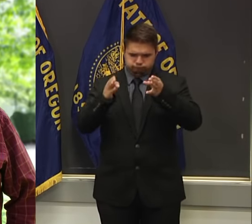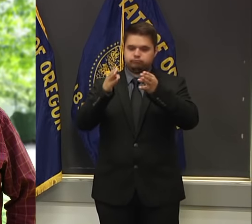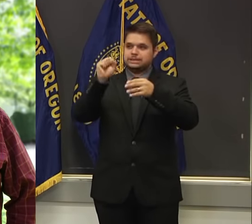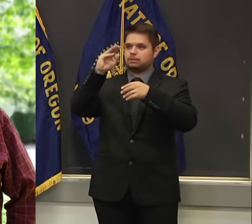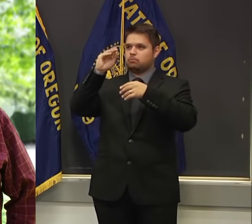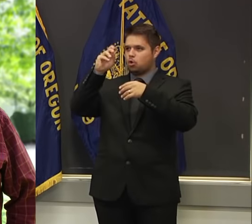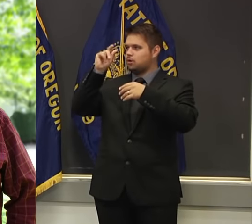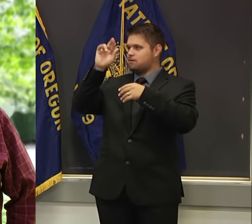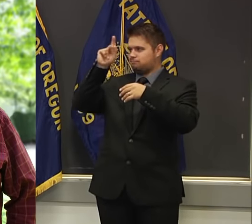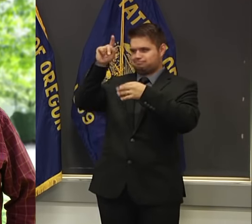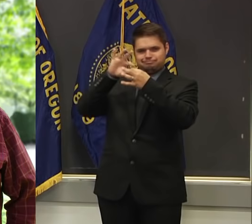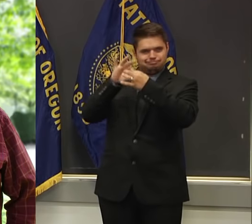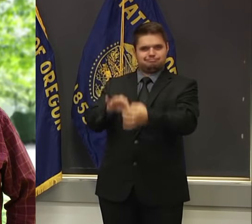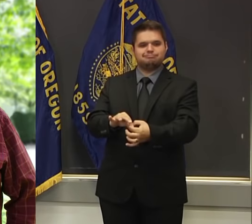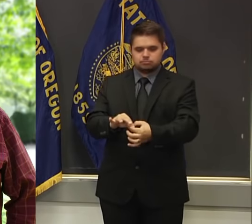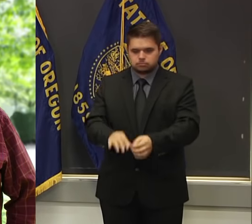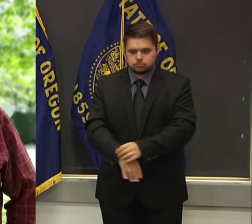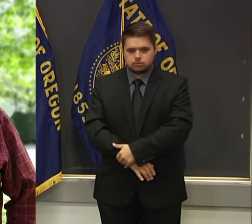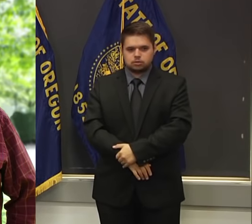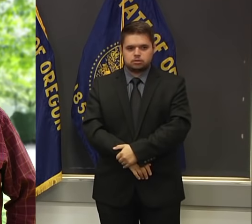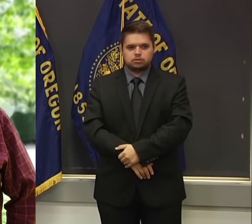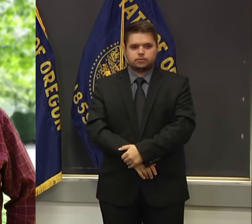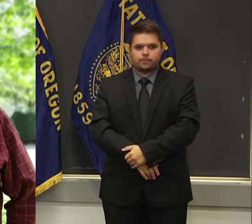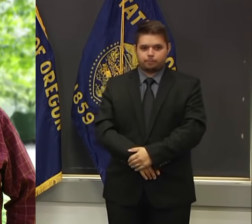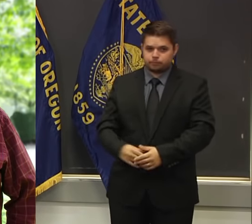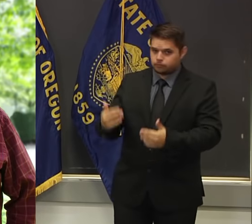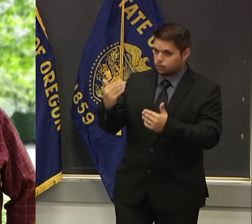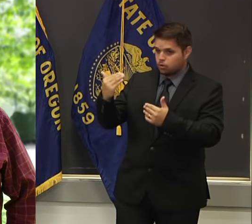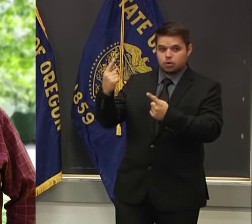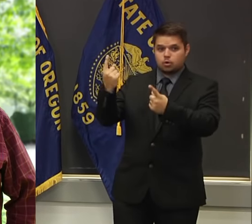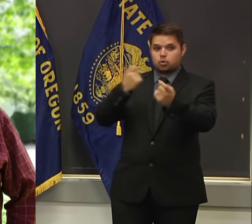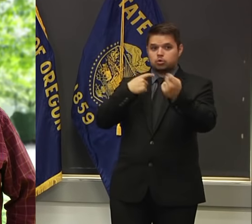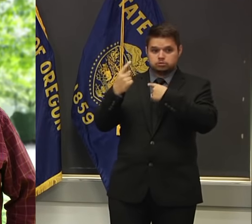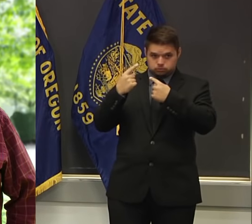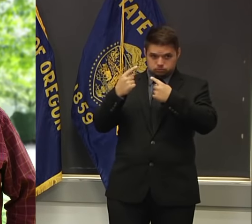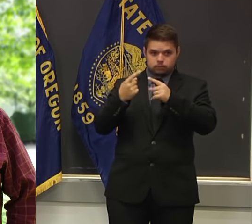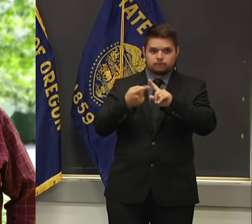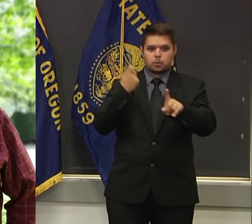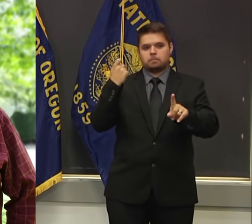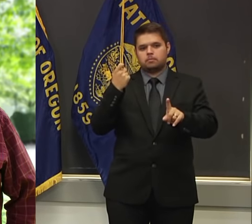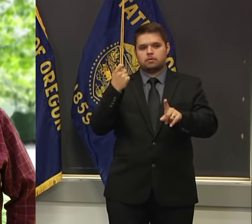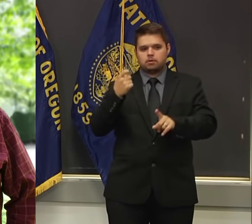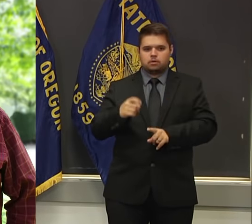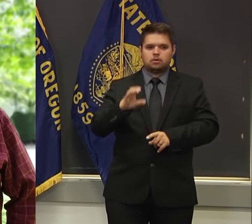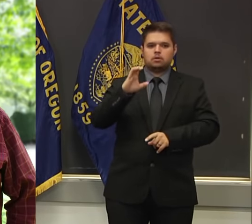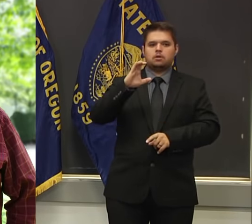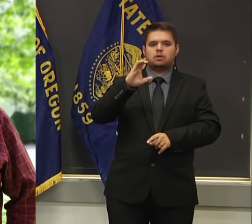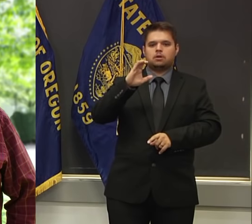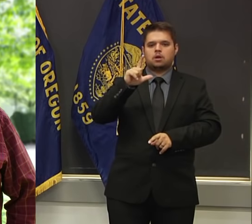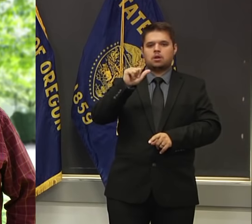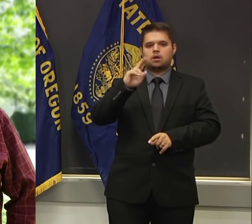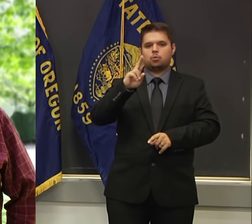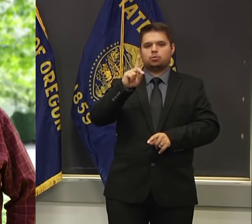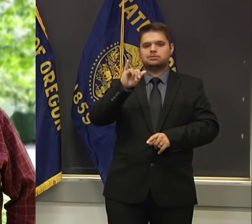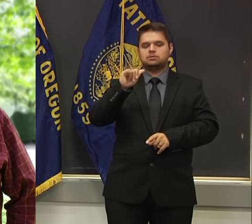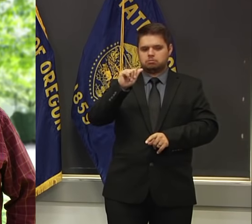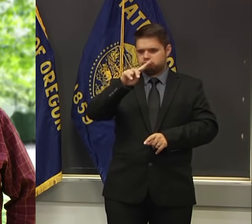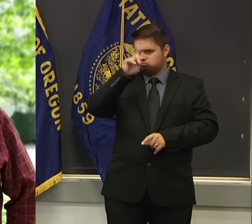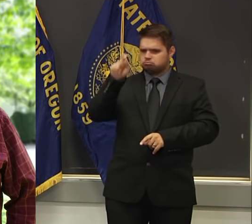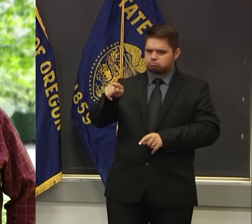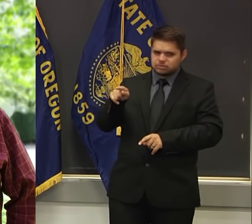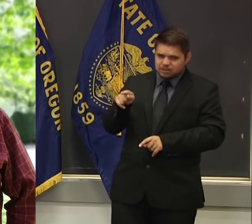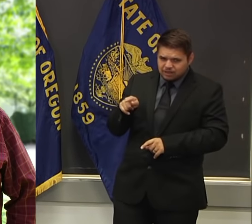So we have questions coming in from Facebook. The first question is from Claudia, who asks, does it help to use damp face coverings